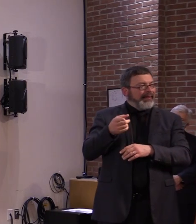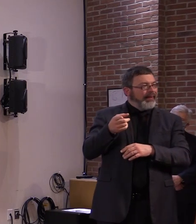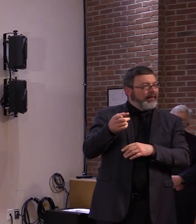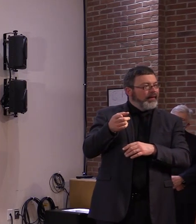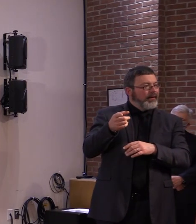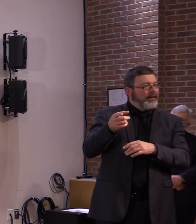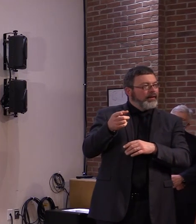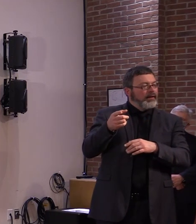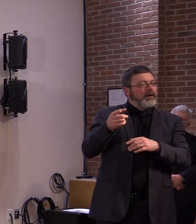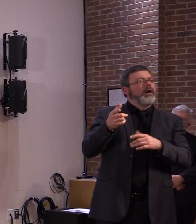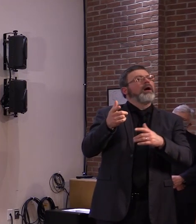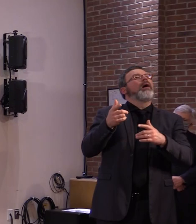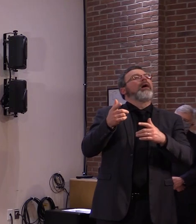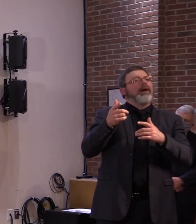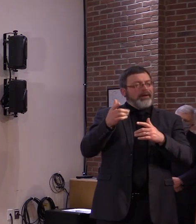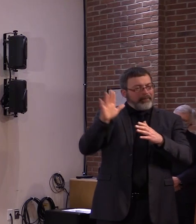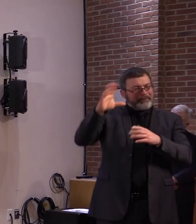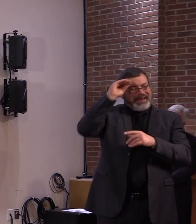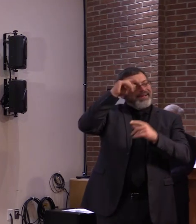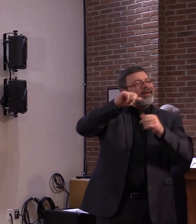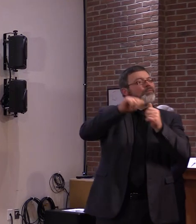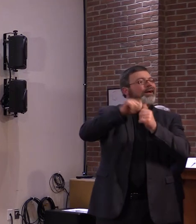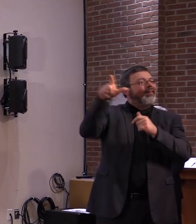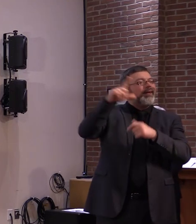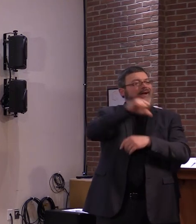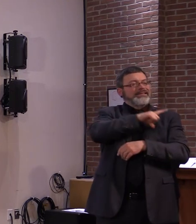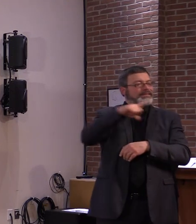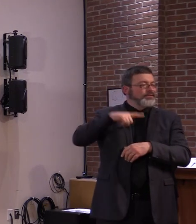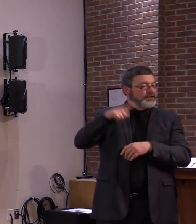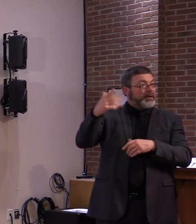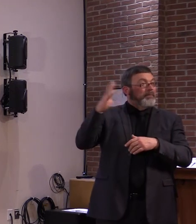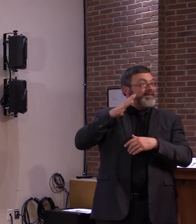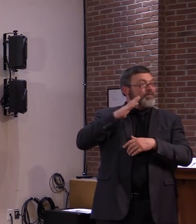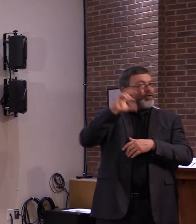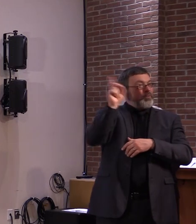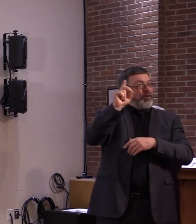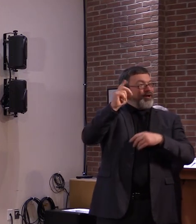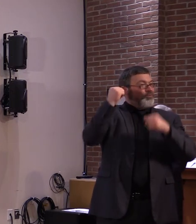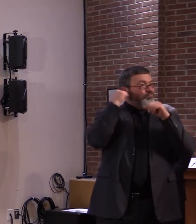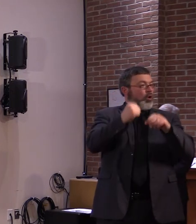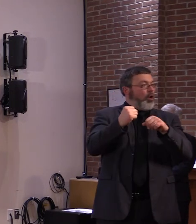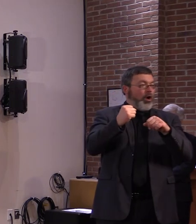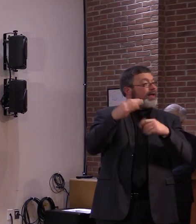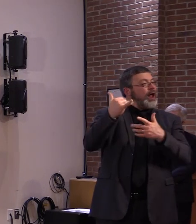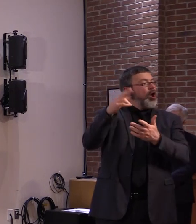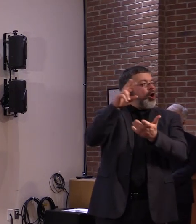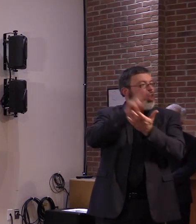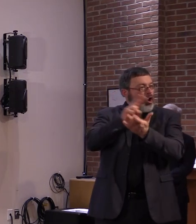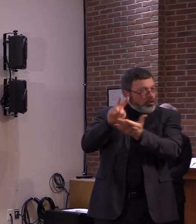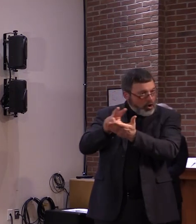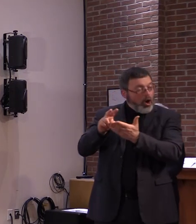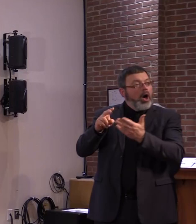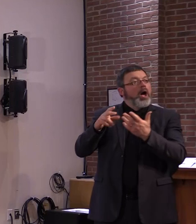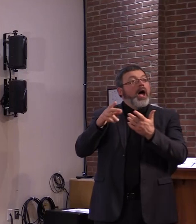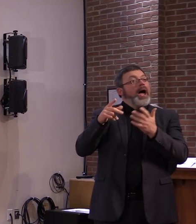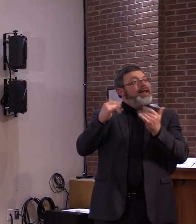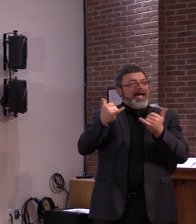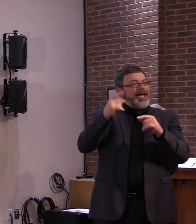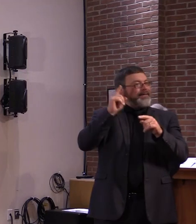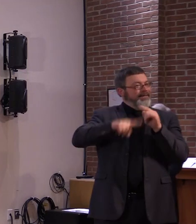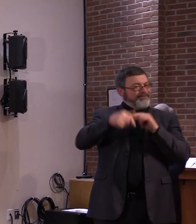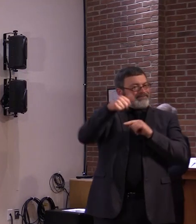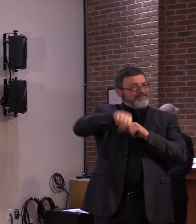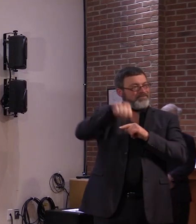What might have caused that? How it might affect legislation going forward, for example, the bill about legalization